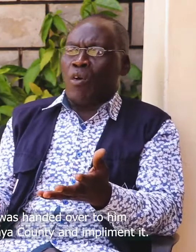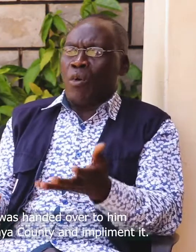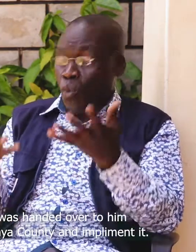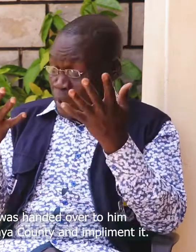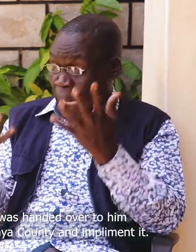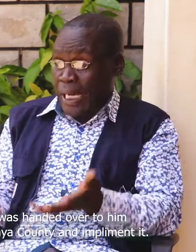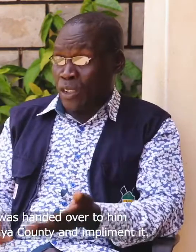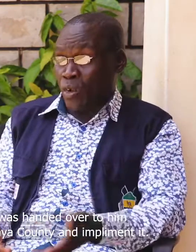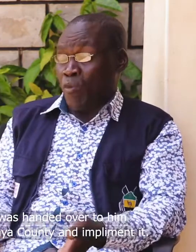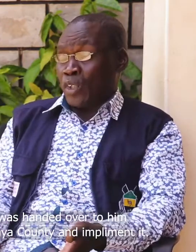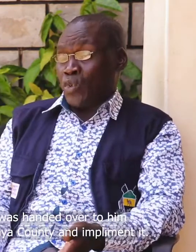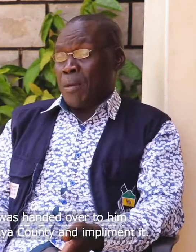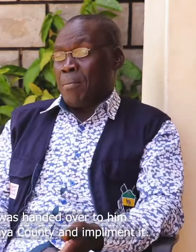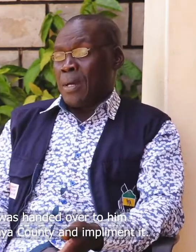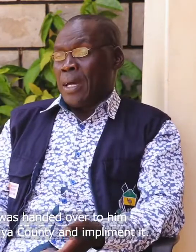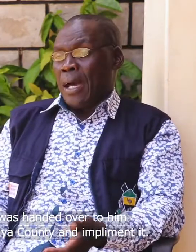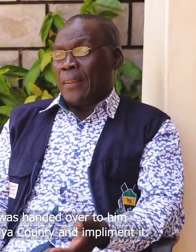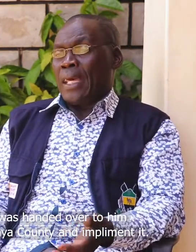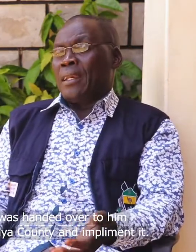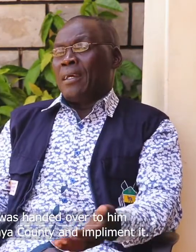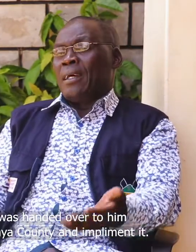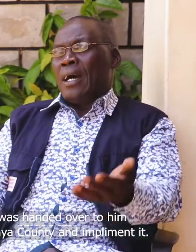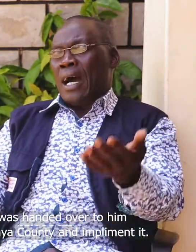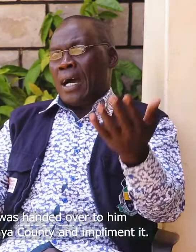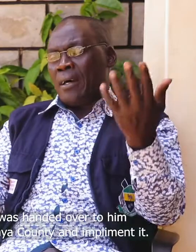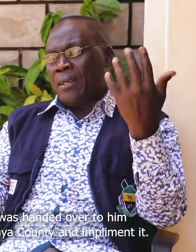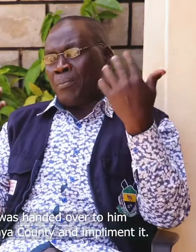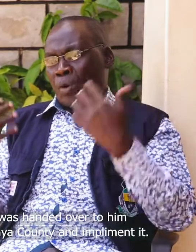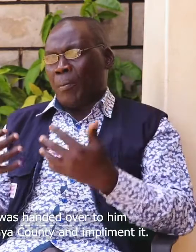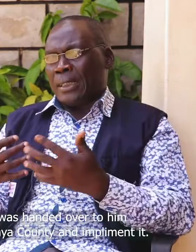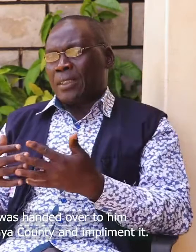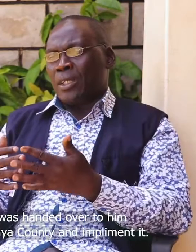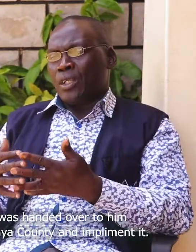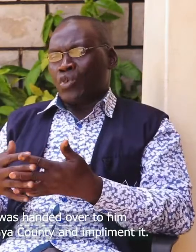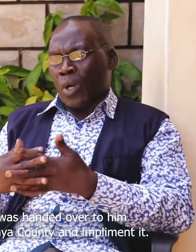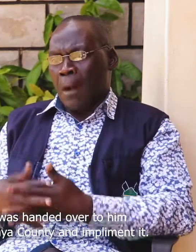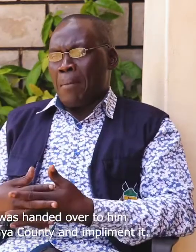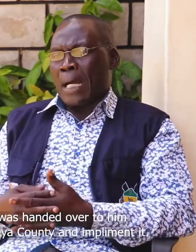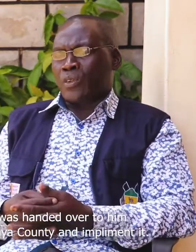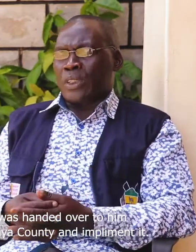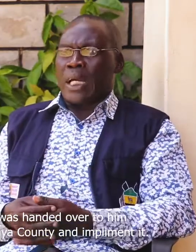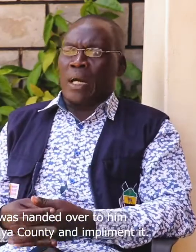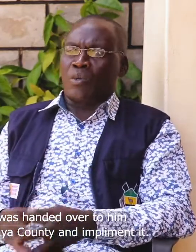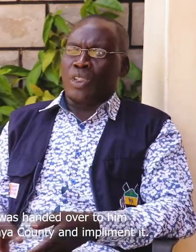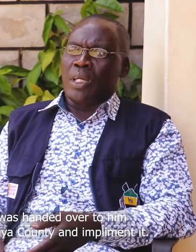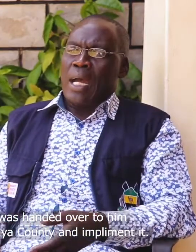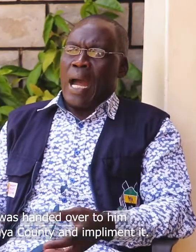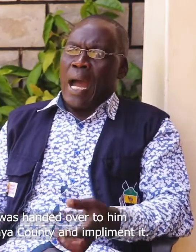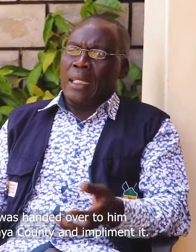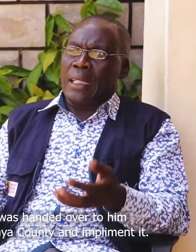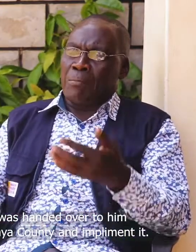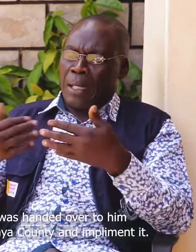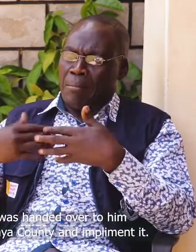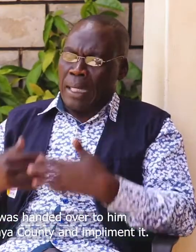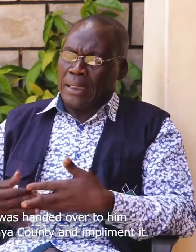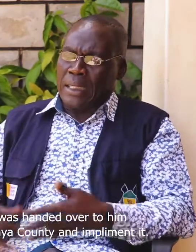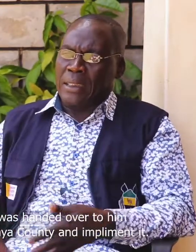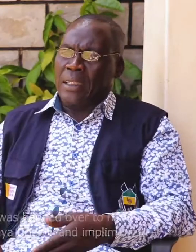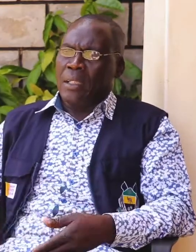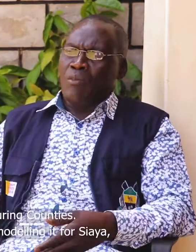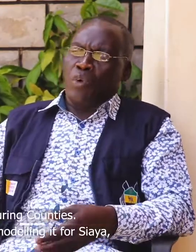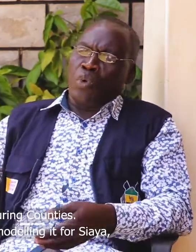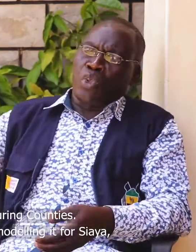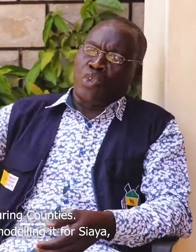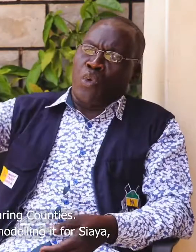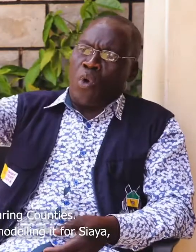handed over to him, and then he promised to come back to Siaya County and implement